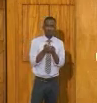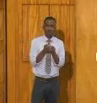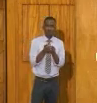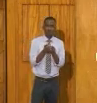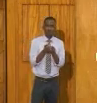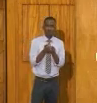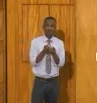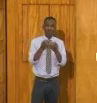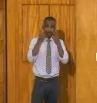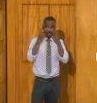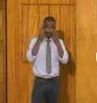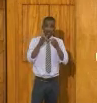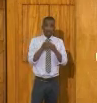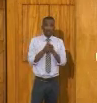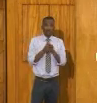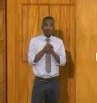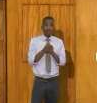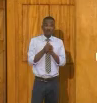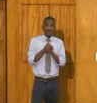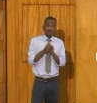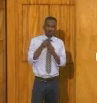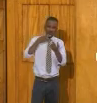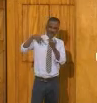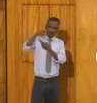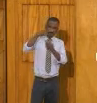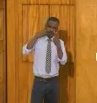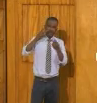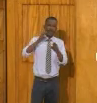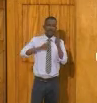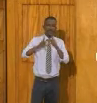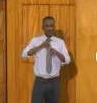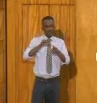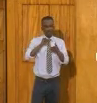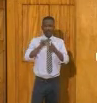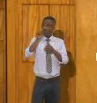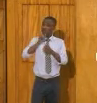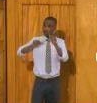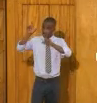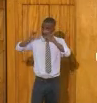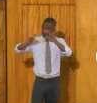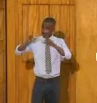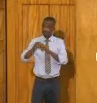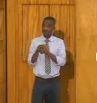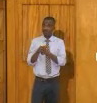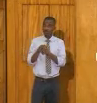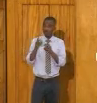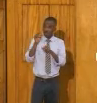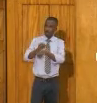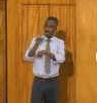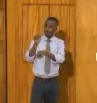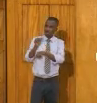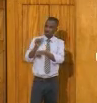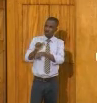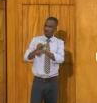that we have also looked at even turnaround time, and we saw very favorable turnaround time, even in private laboratories, meaning that you could actually walk in and get